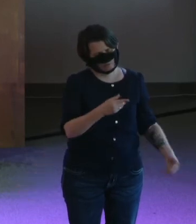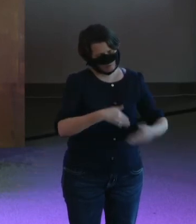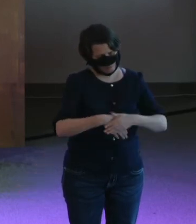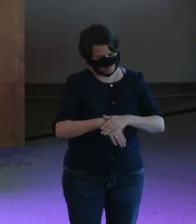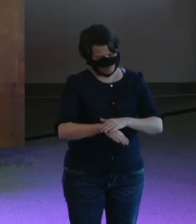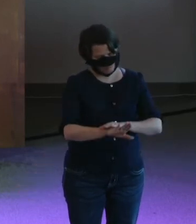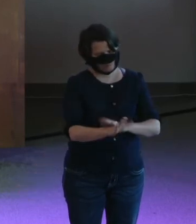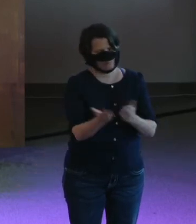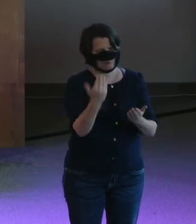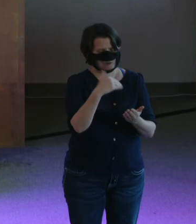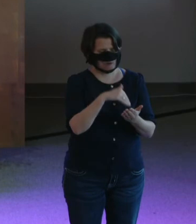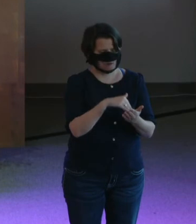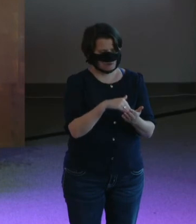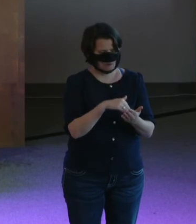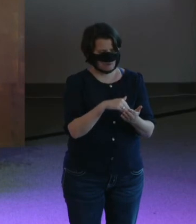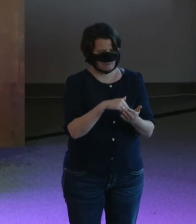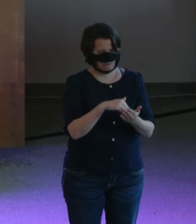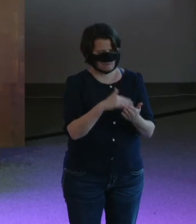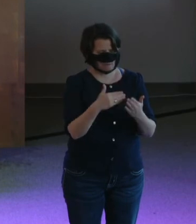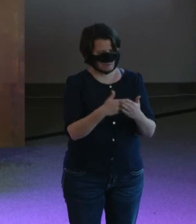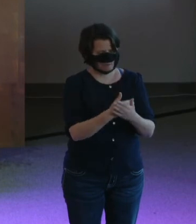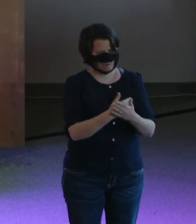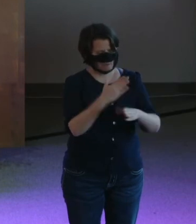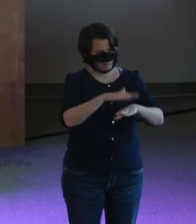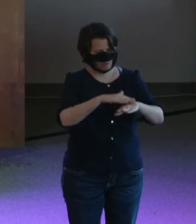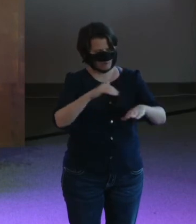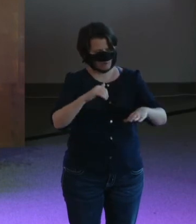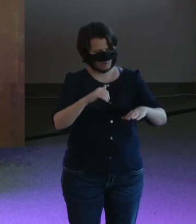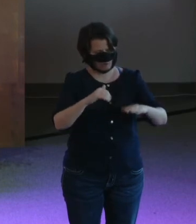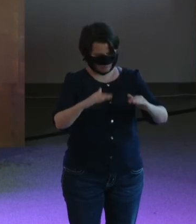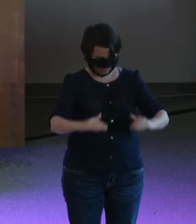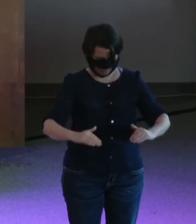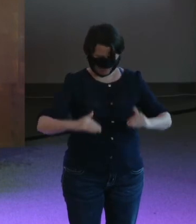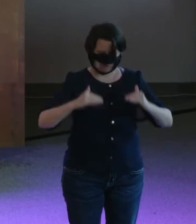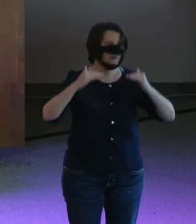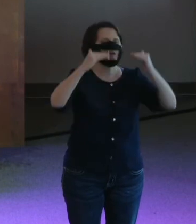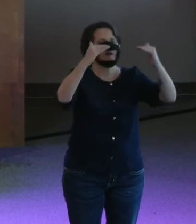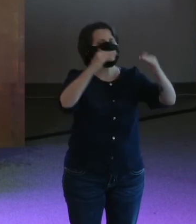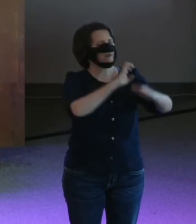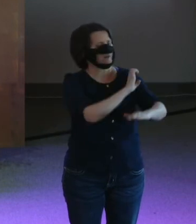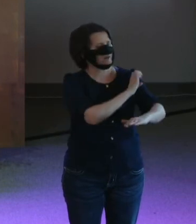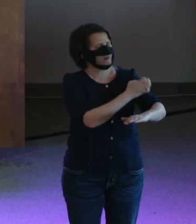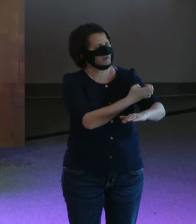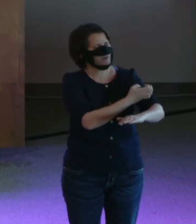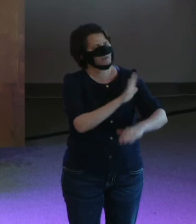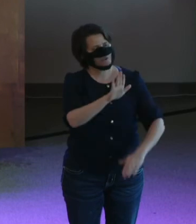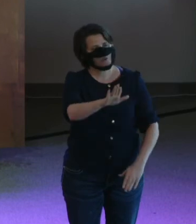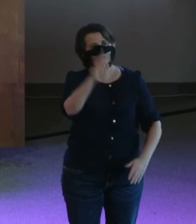You are being called higher. You are being called to your